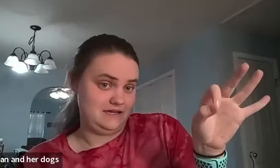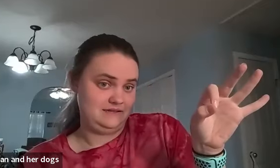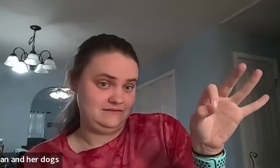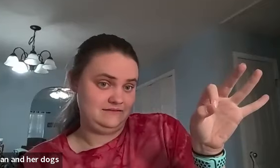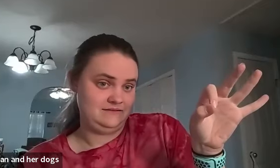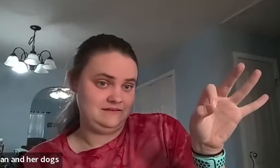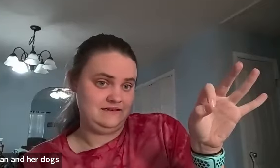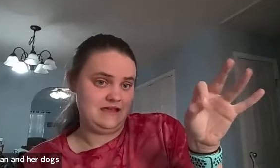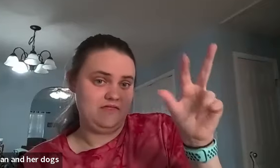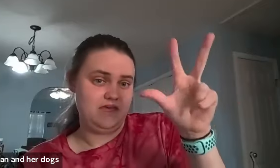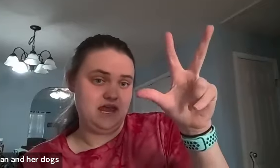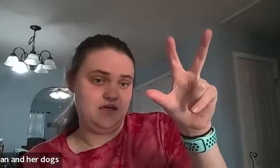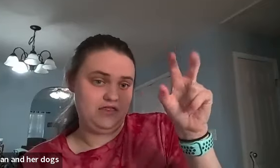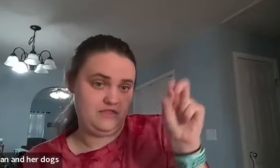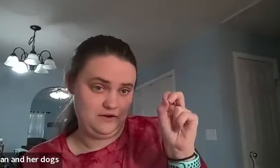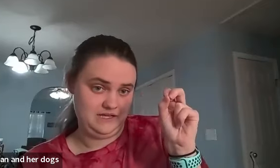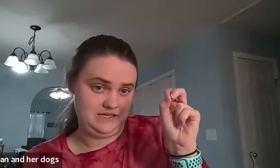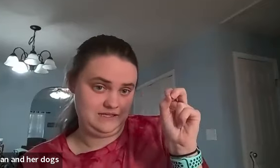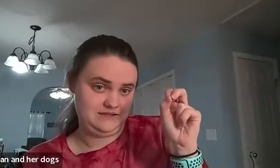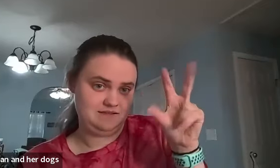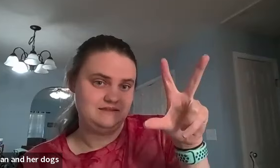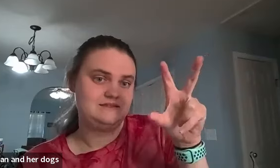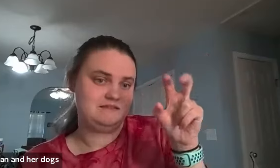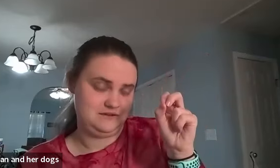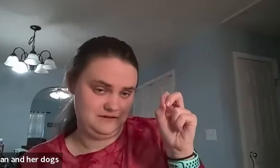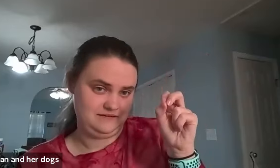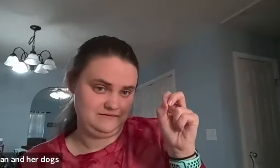29. And then 30. 30.